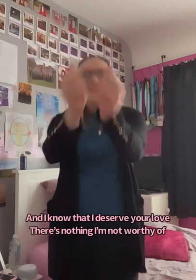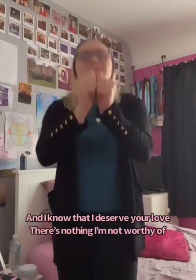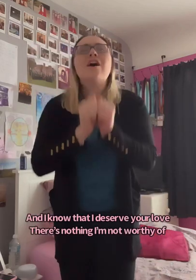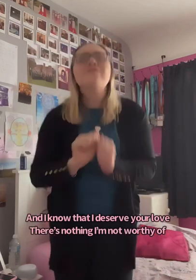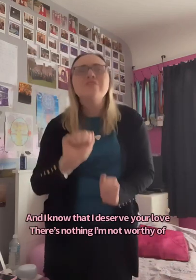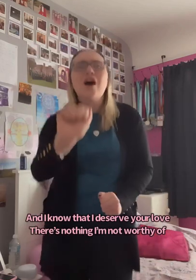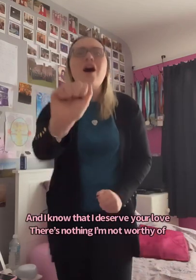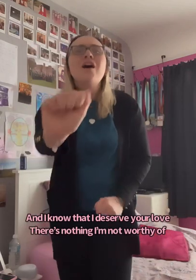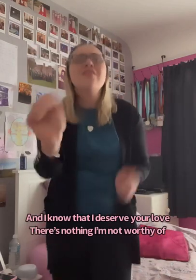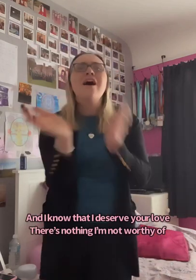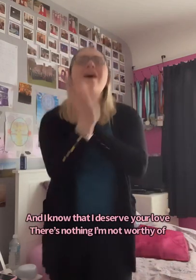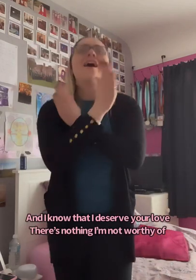deserve your